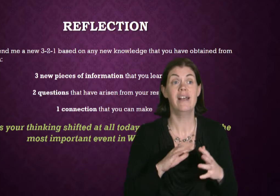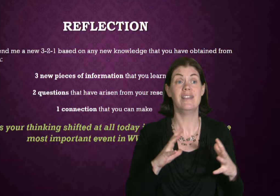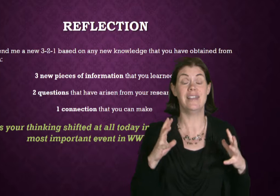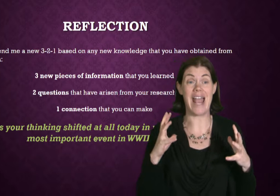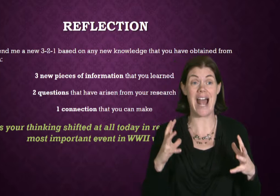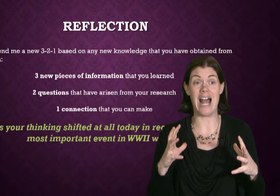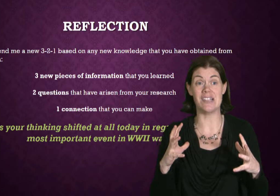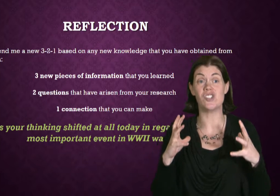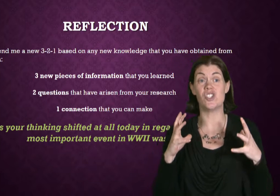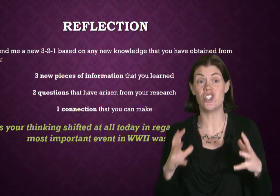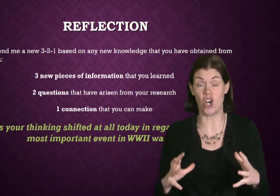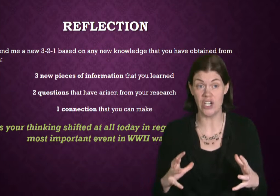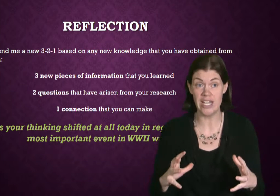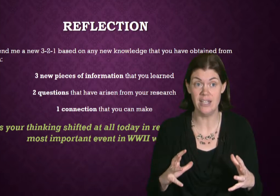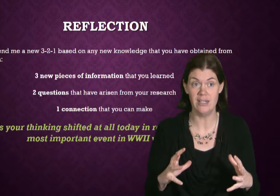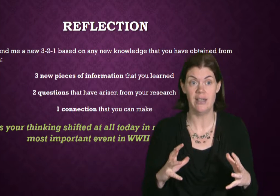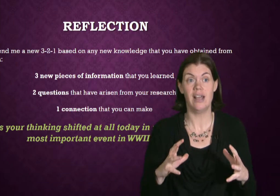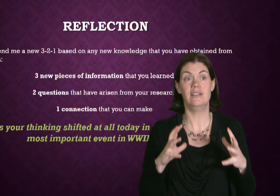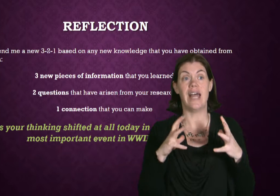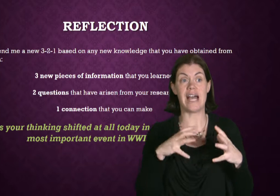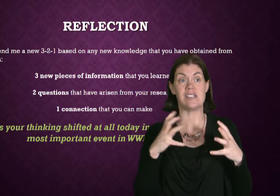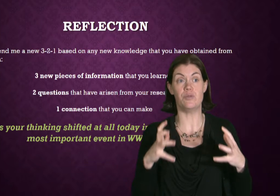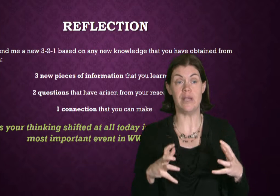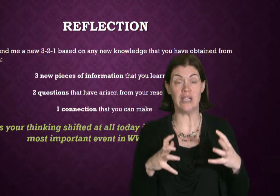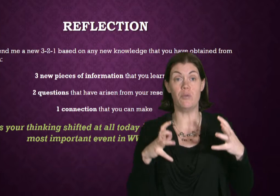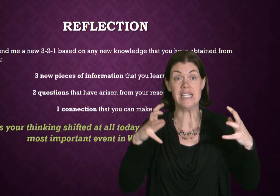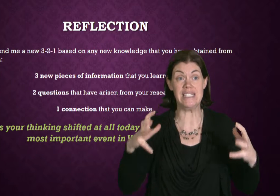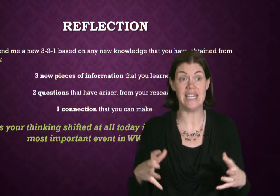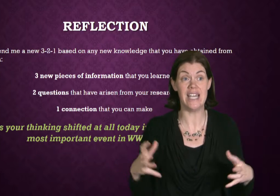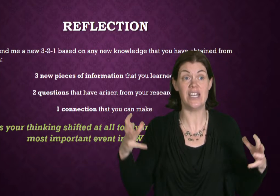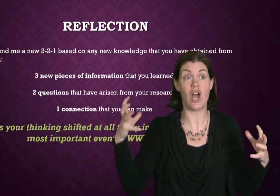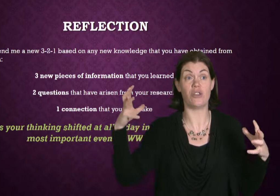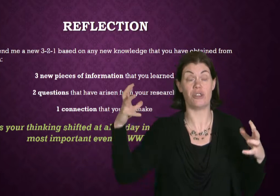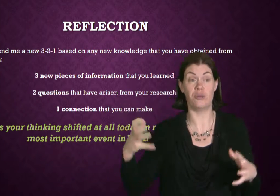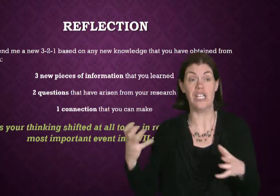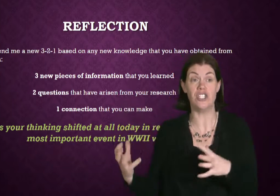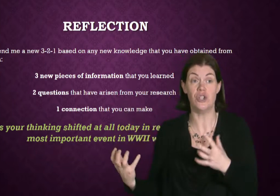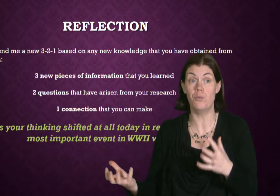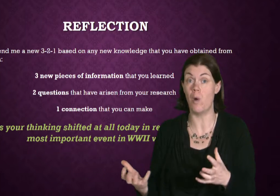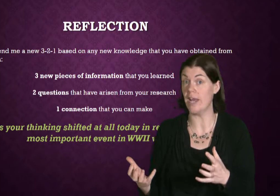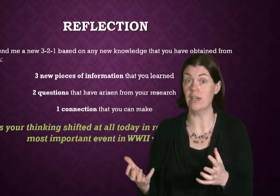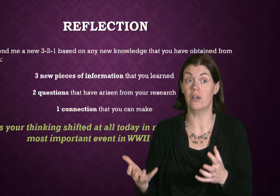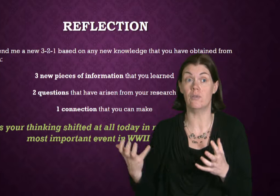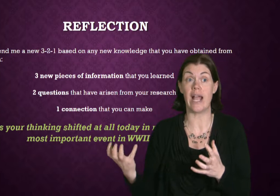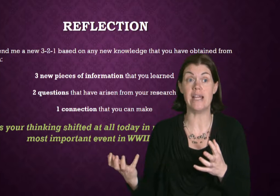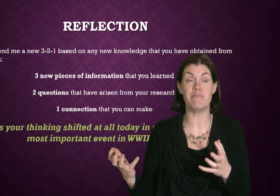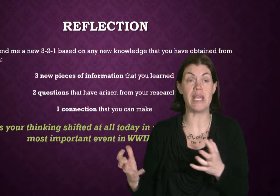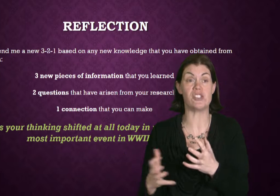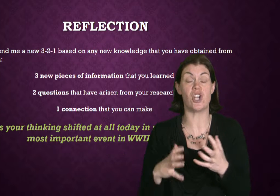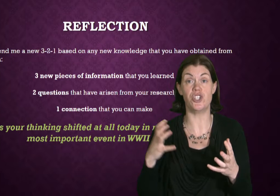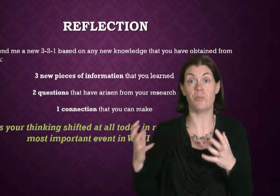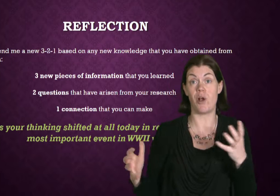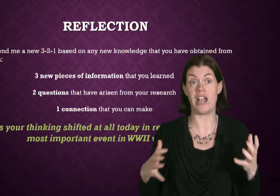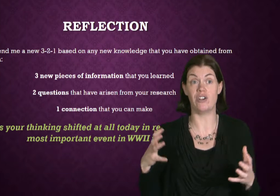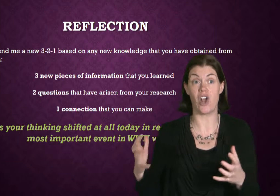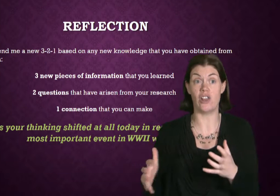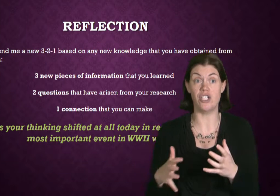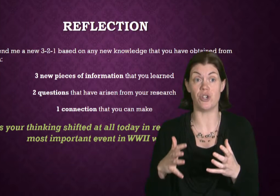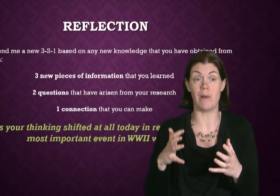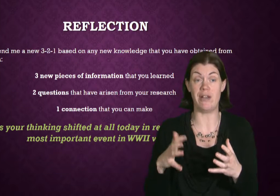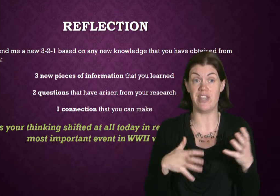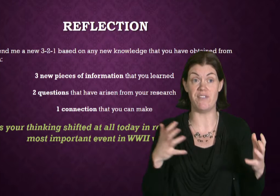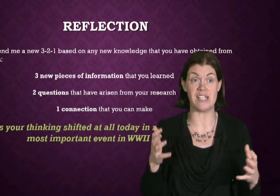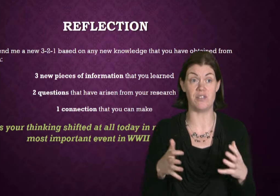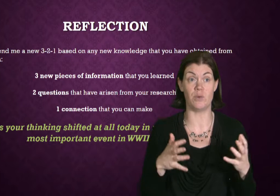we started last week. We did a 3-2-1, right? Based on your prior